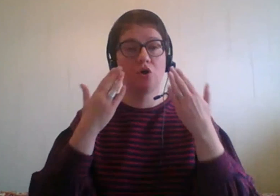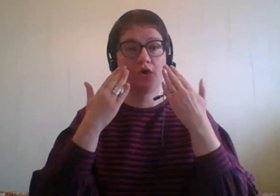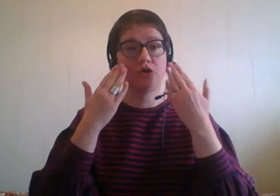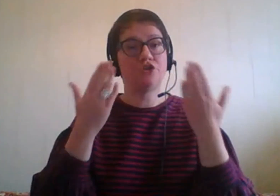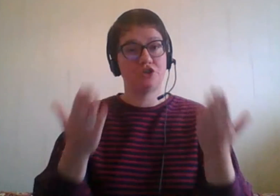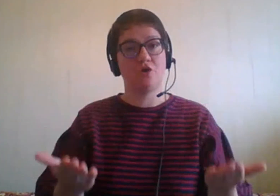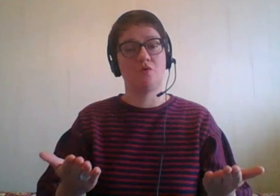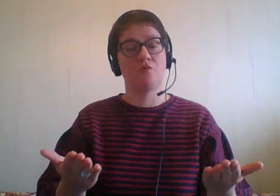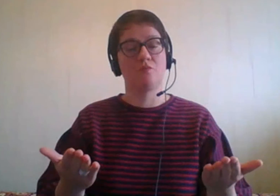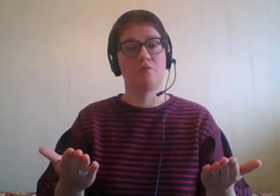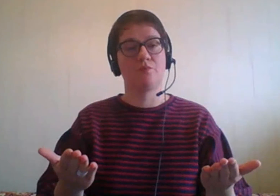show,